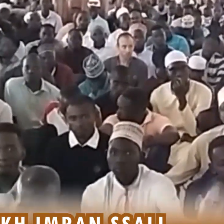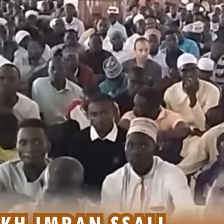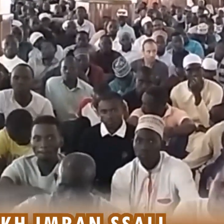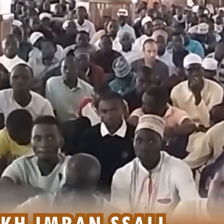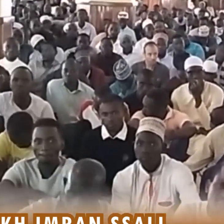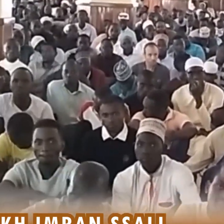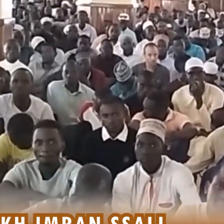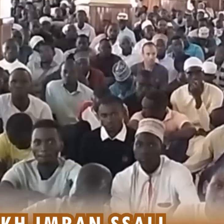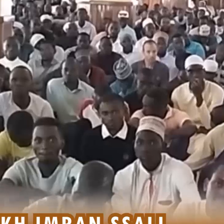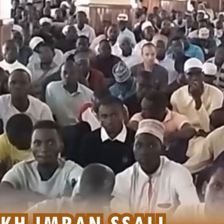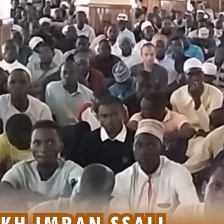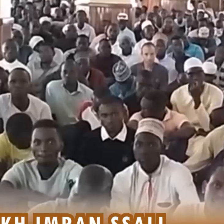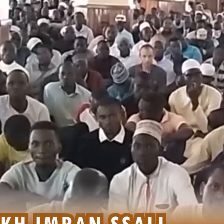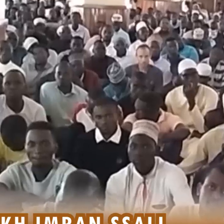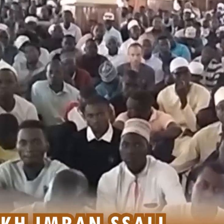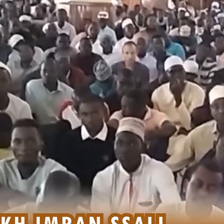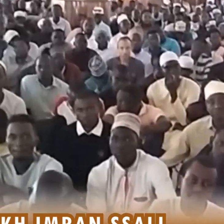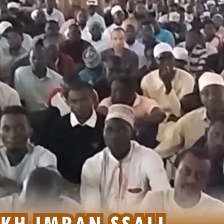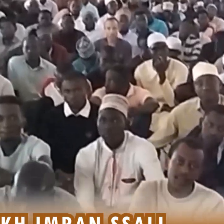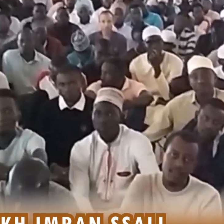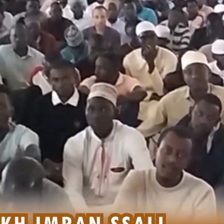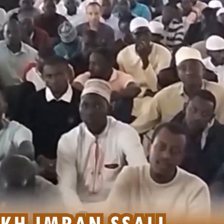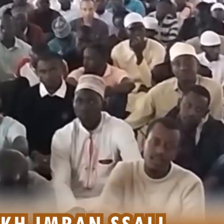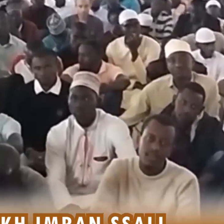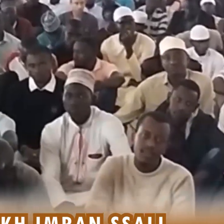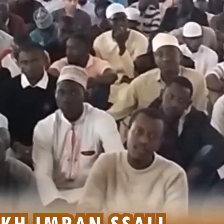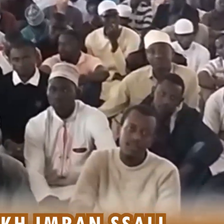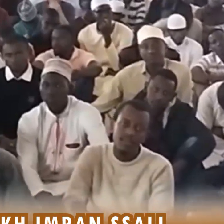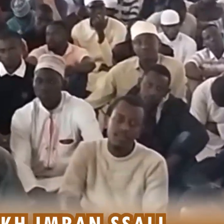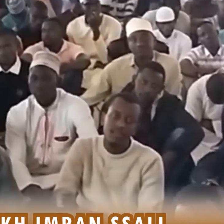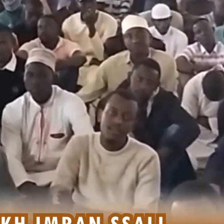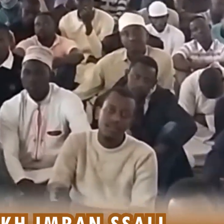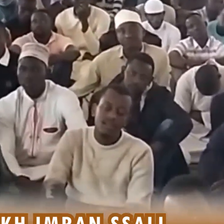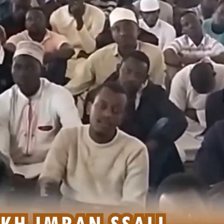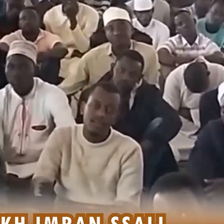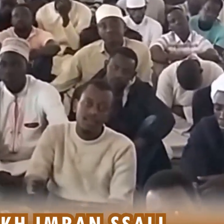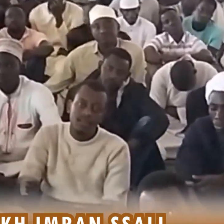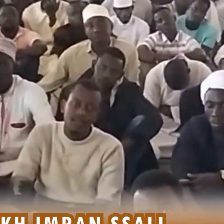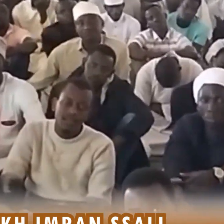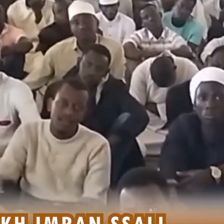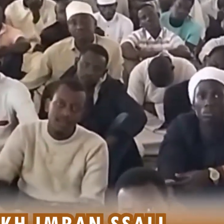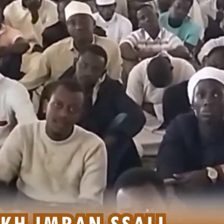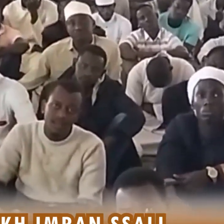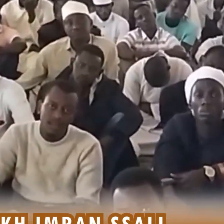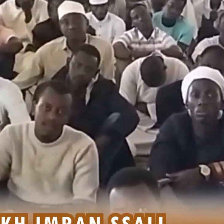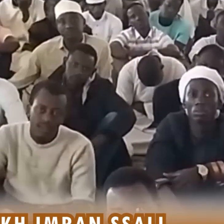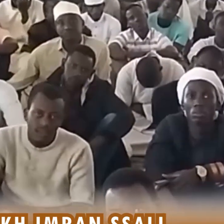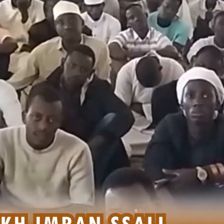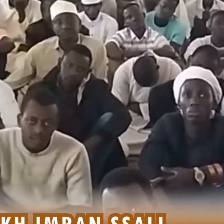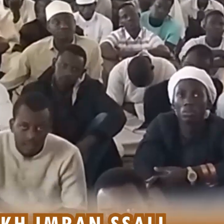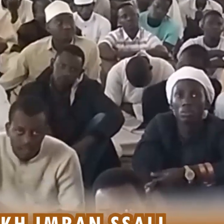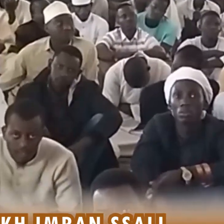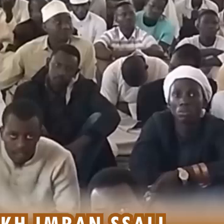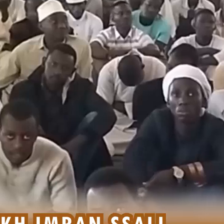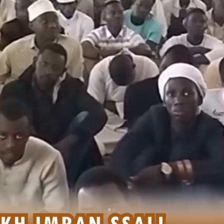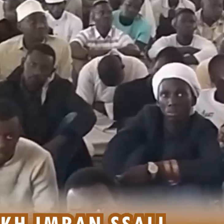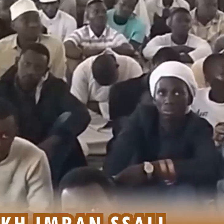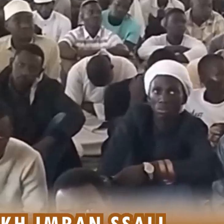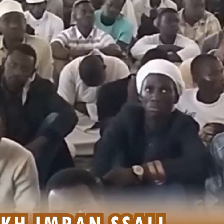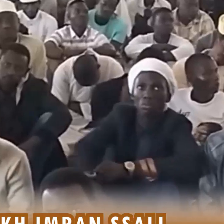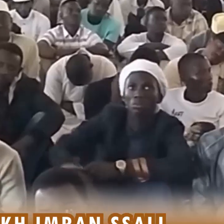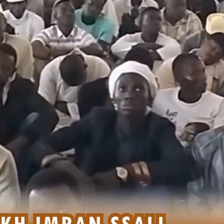n'okuyambako kwabo ababa bakola ki bakivumirira nga tusomesa obubi bwakyo